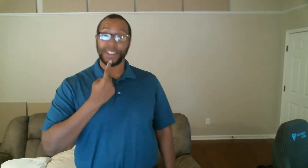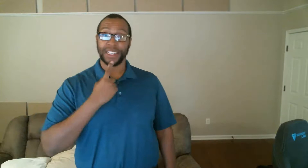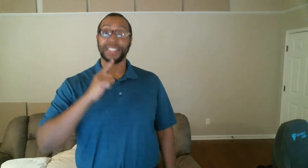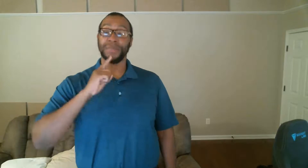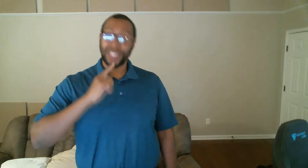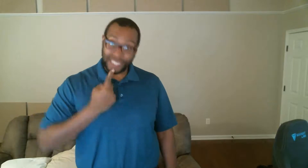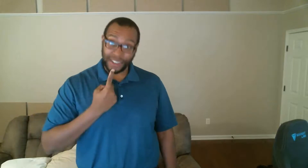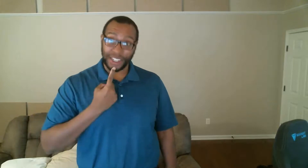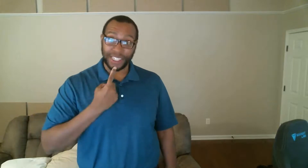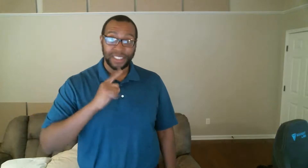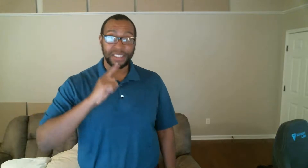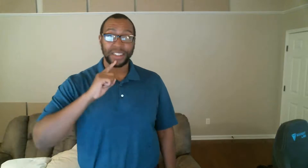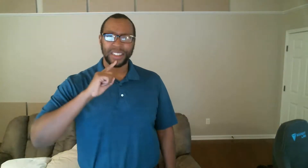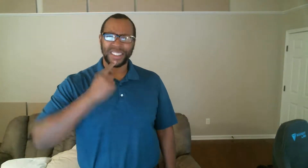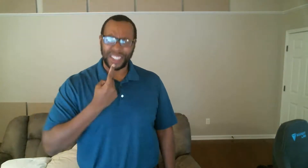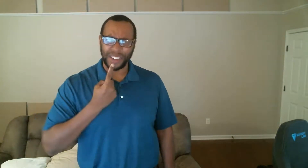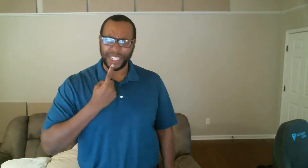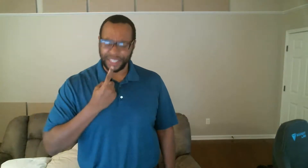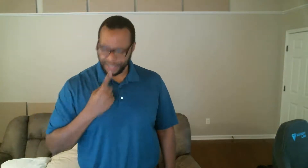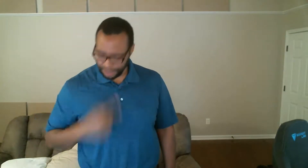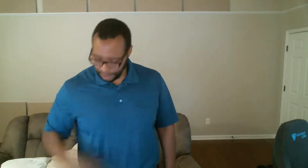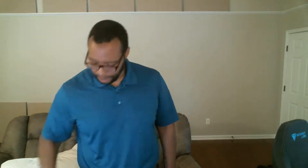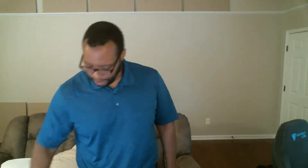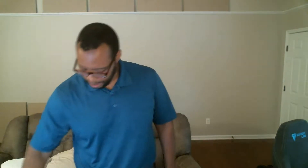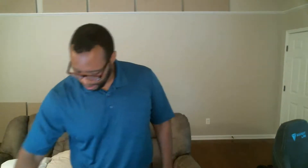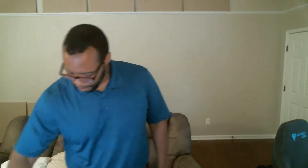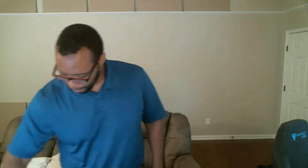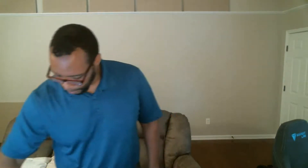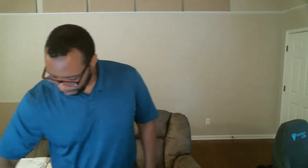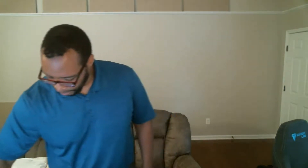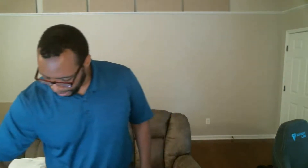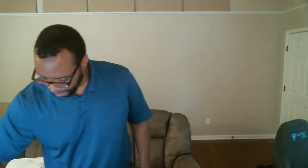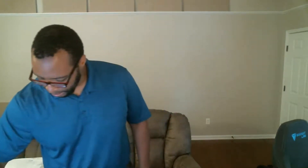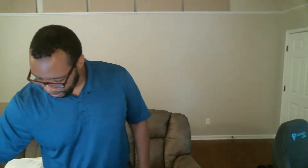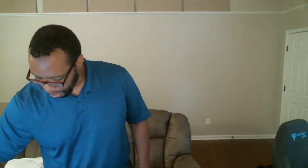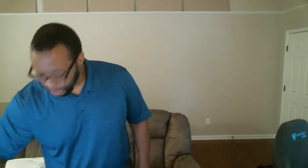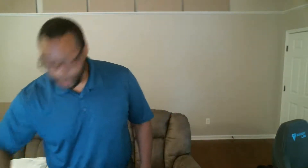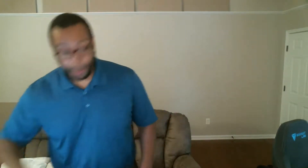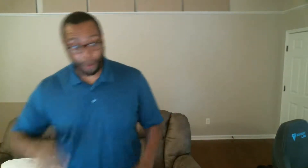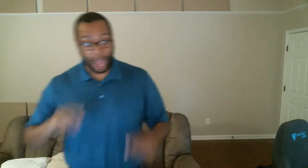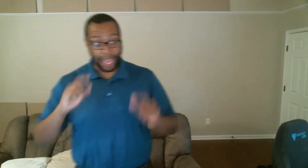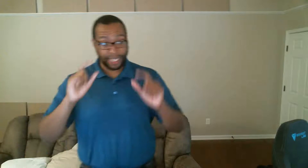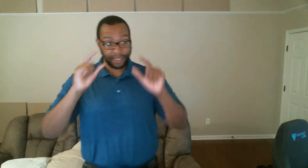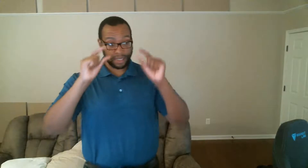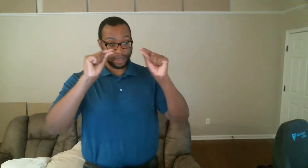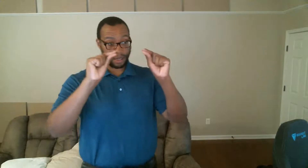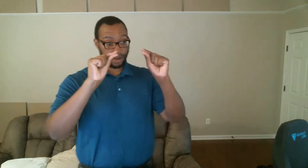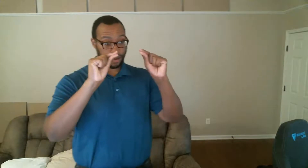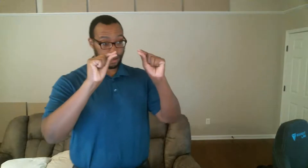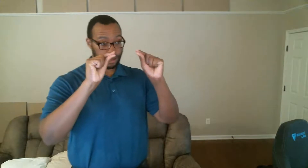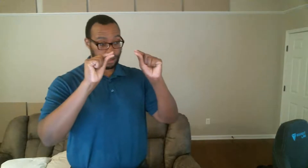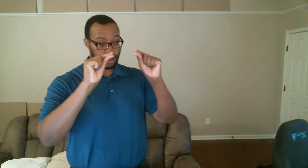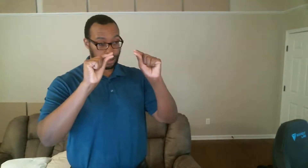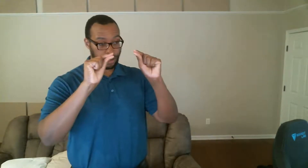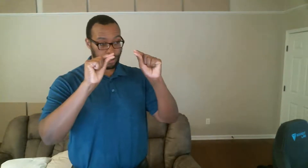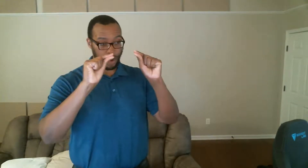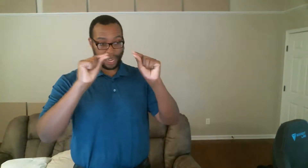I'm serious. Serious. All right. Surprised, right